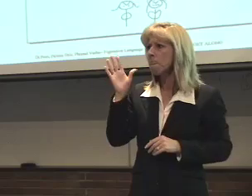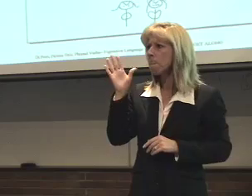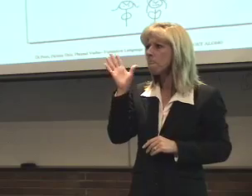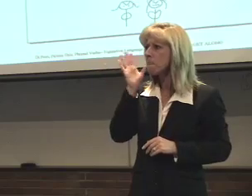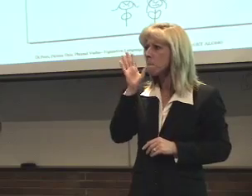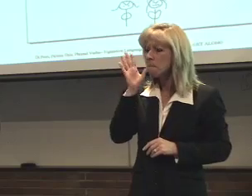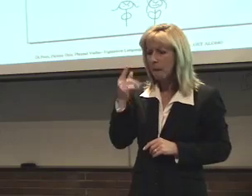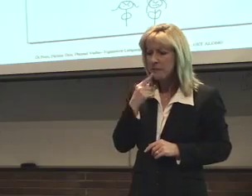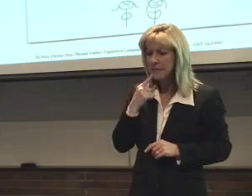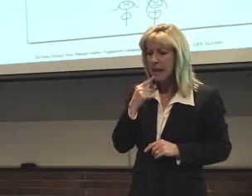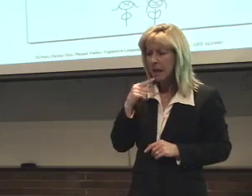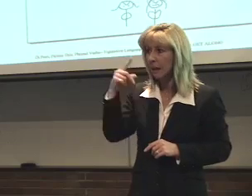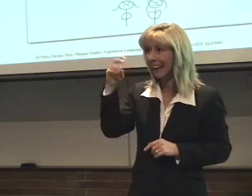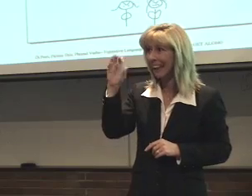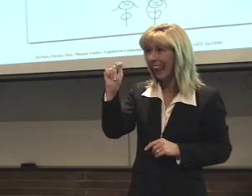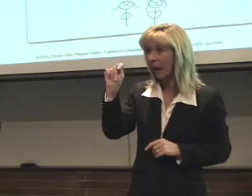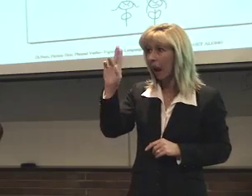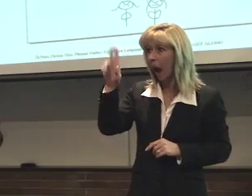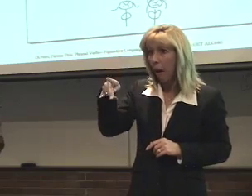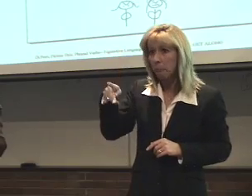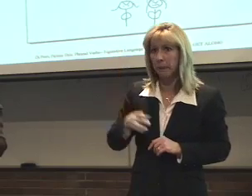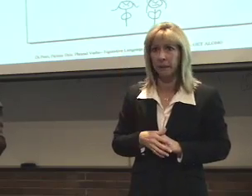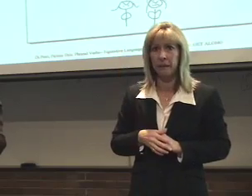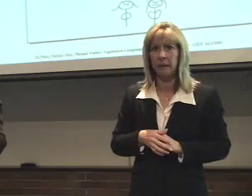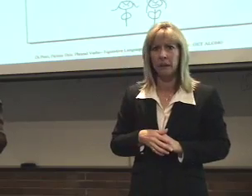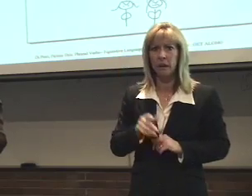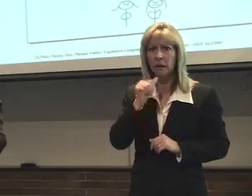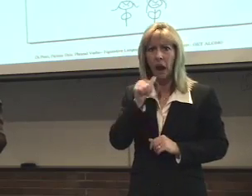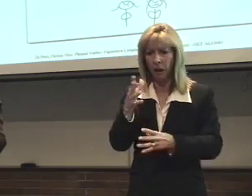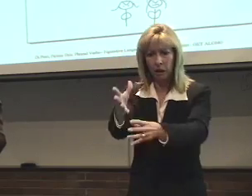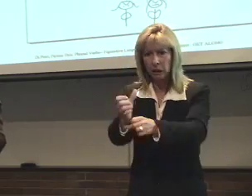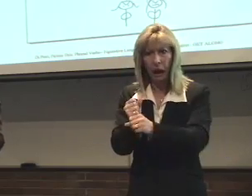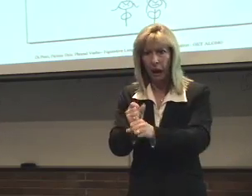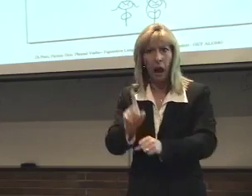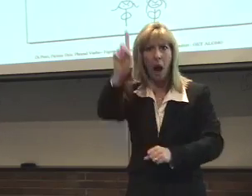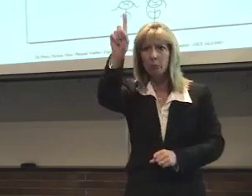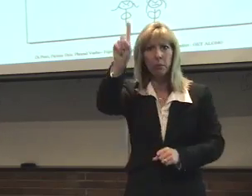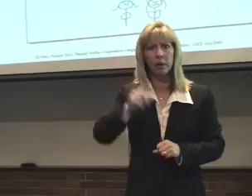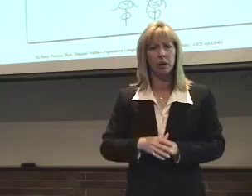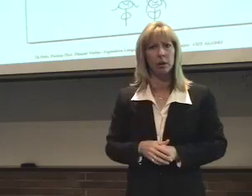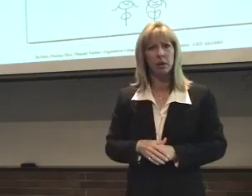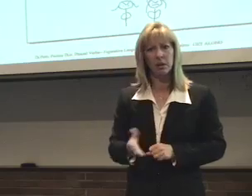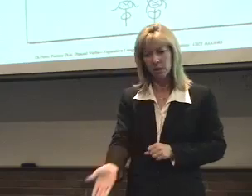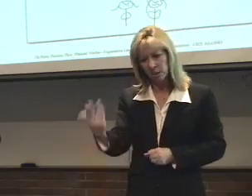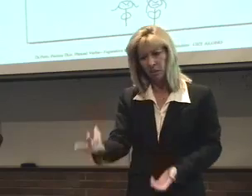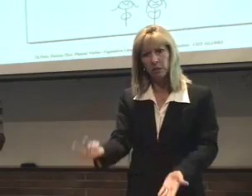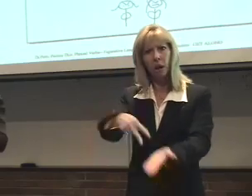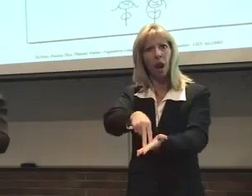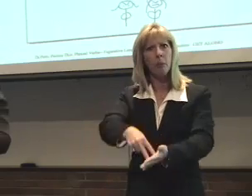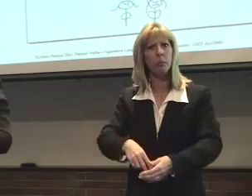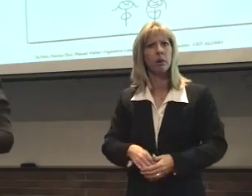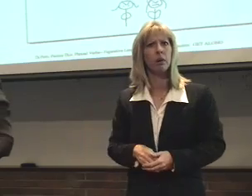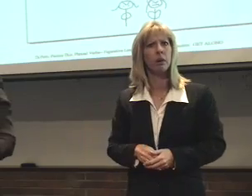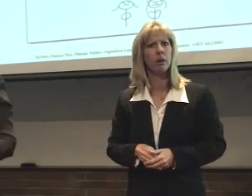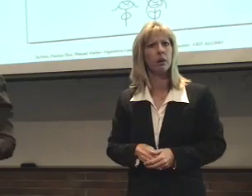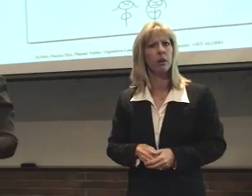not getting anything. It's not from up. It means get up. Mom said get up. Get dressed.